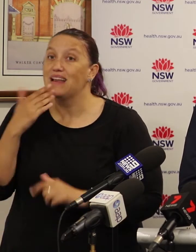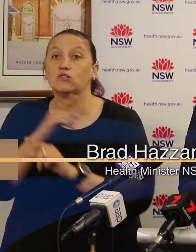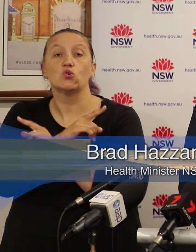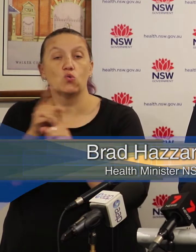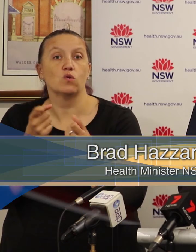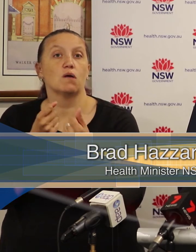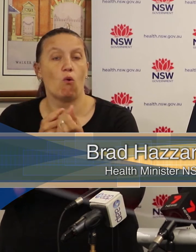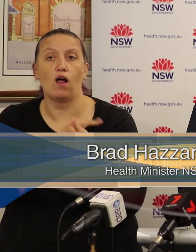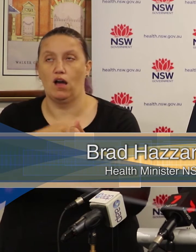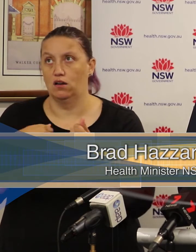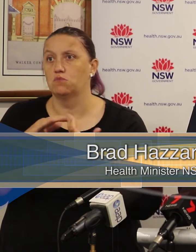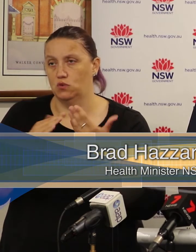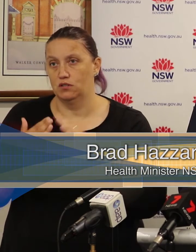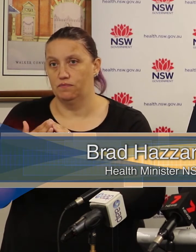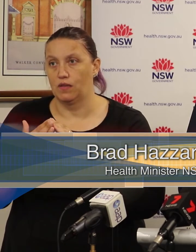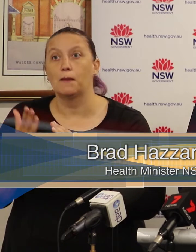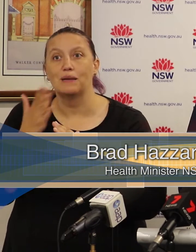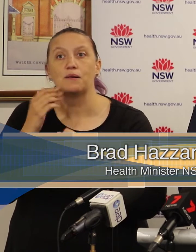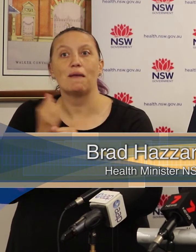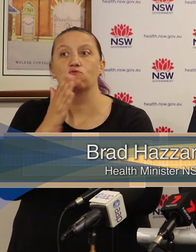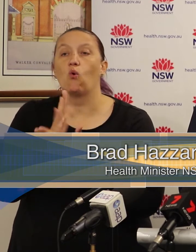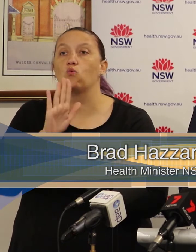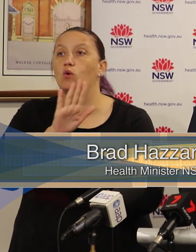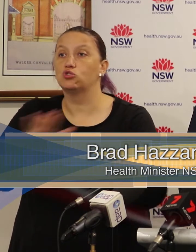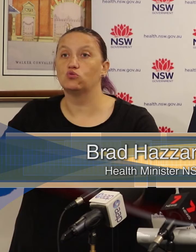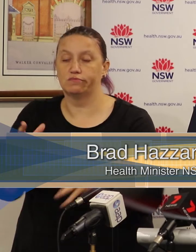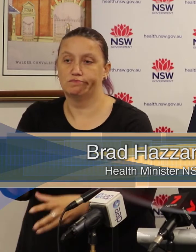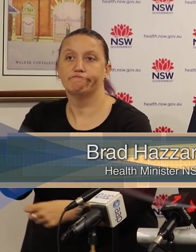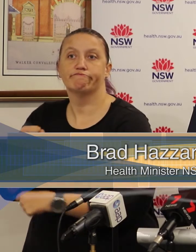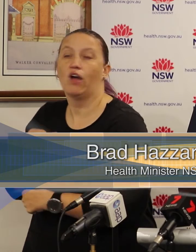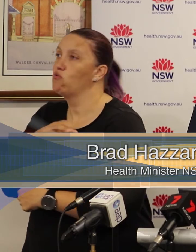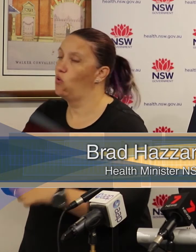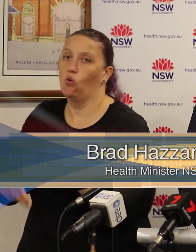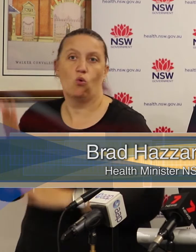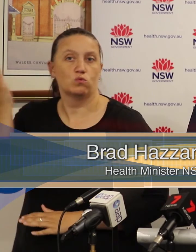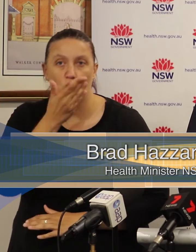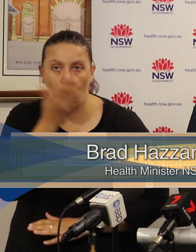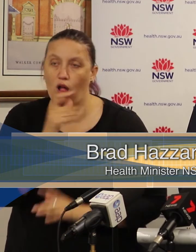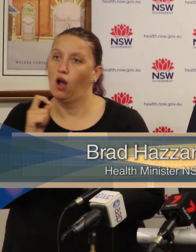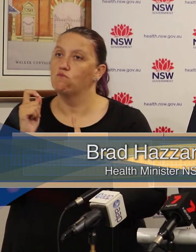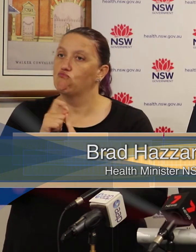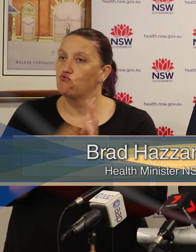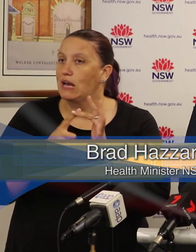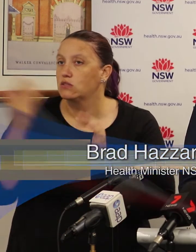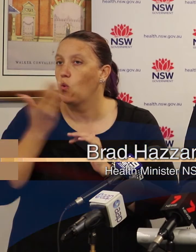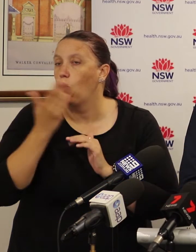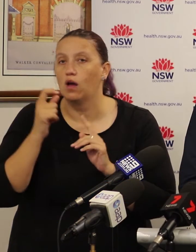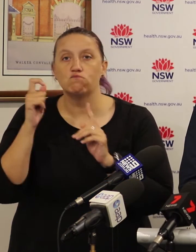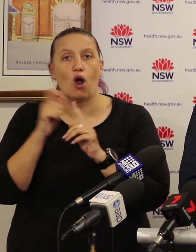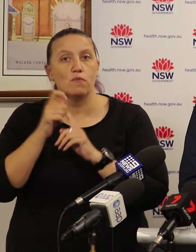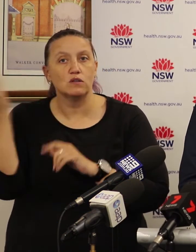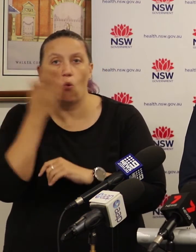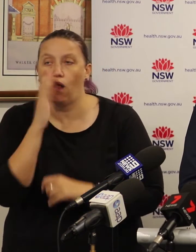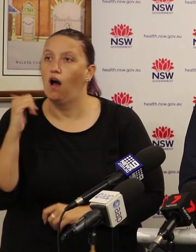the community by holding back your children from going to each one of those facilities. This is an extra